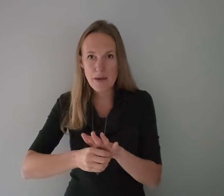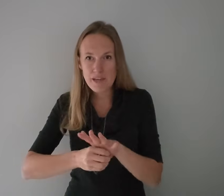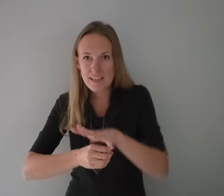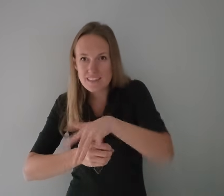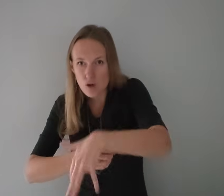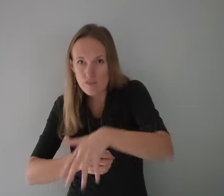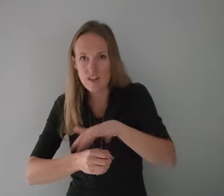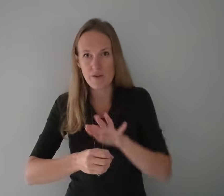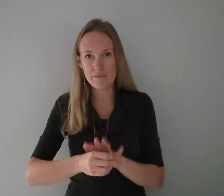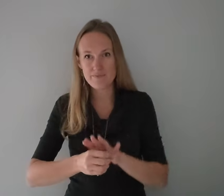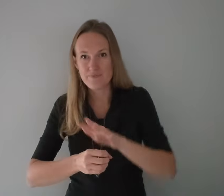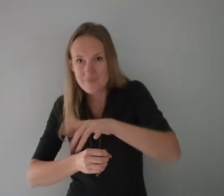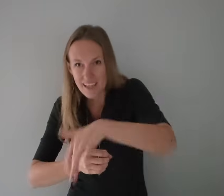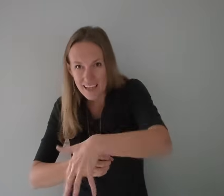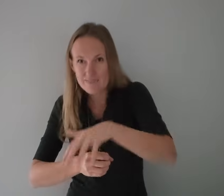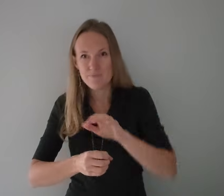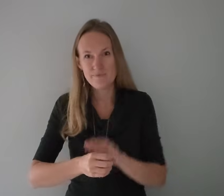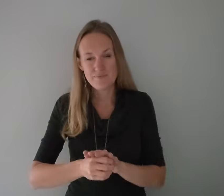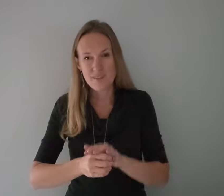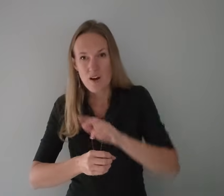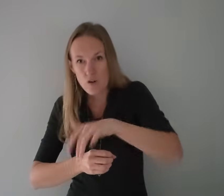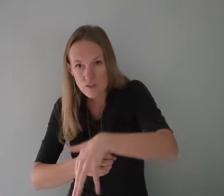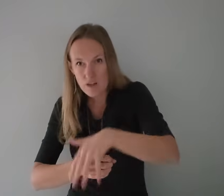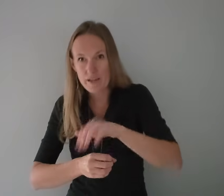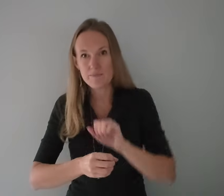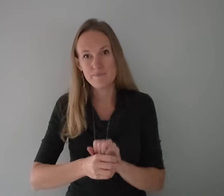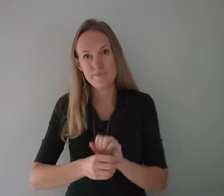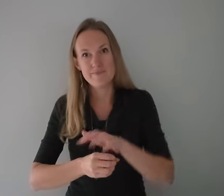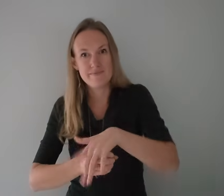and then it's overflowing, okay? Overflowing.